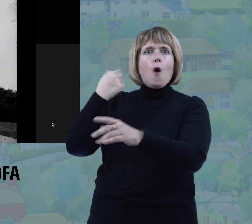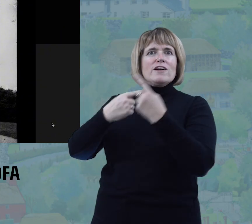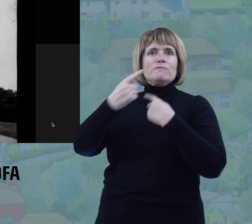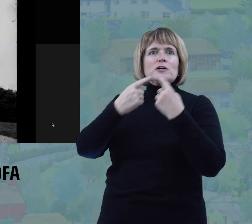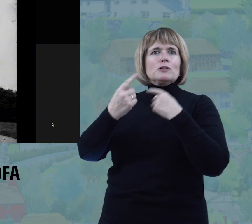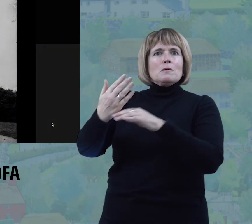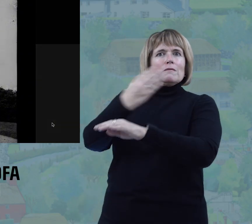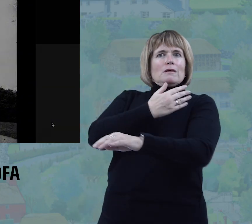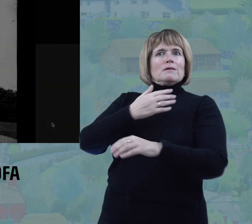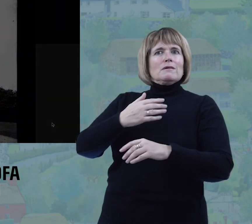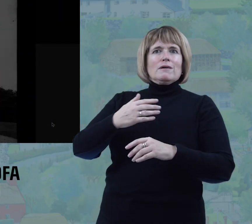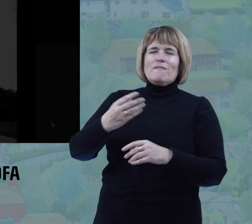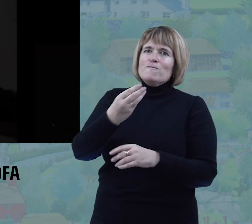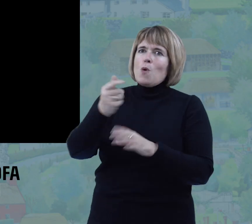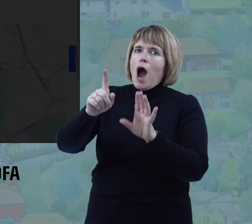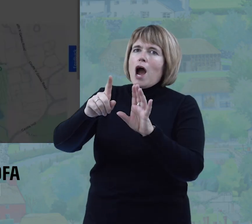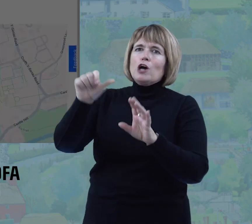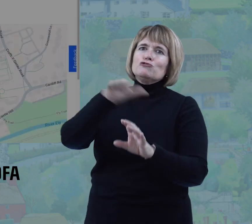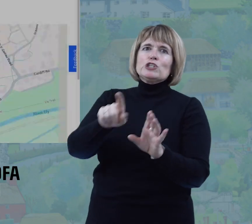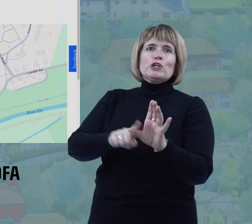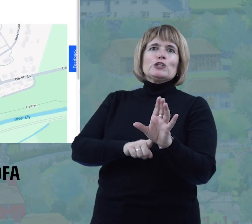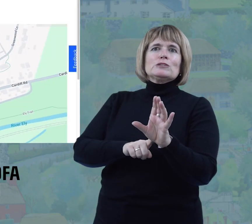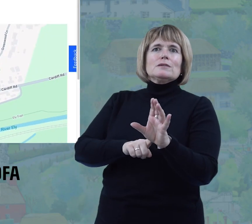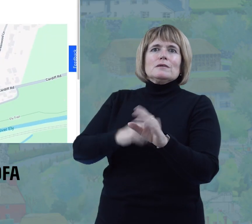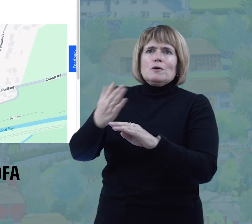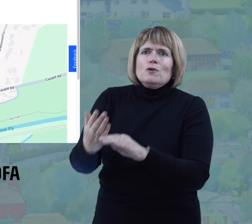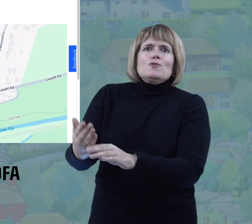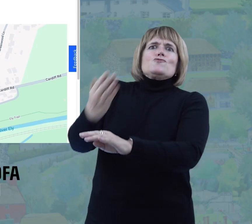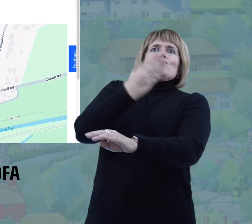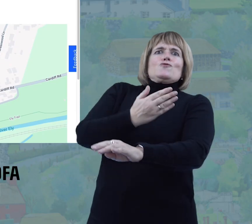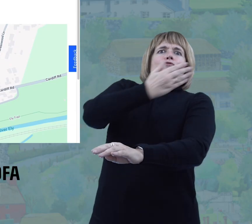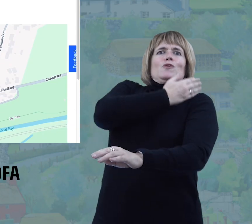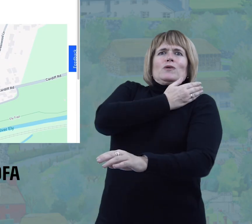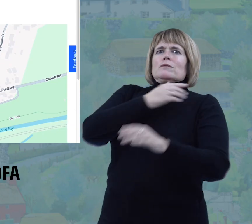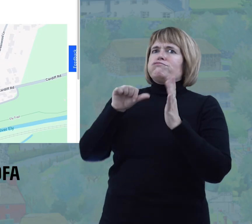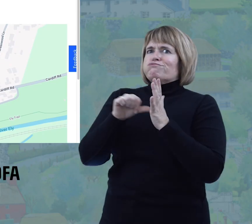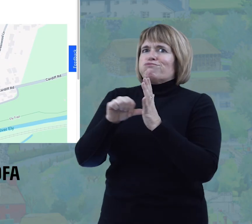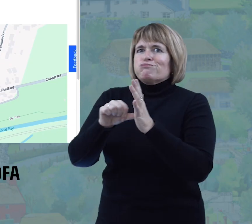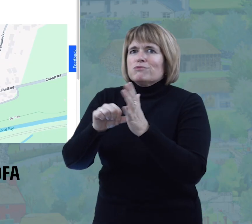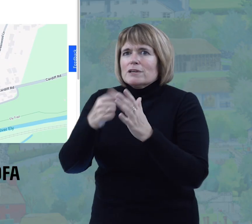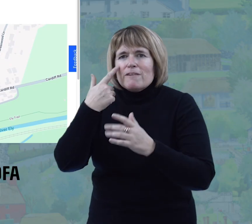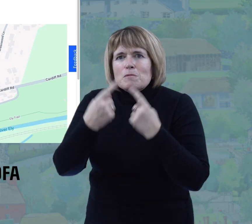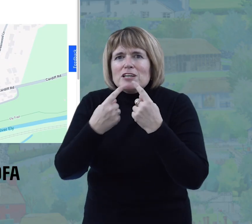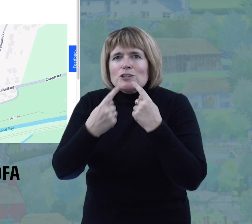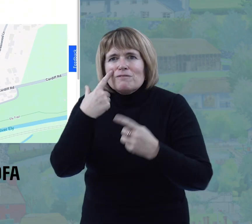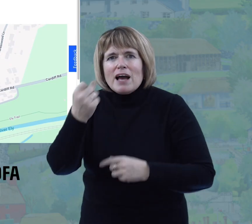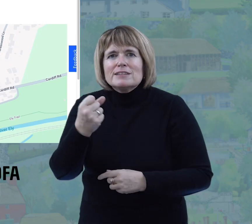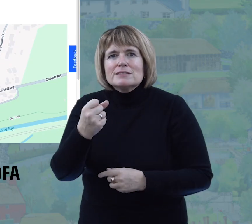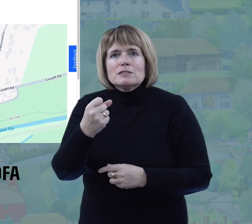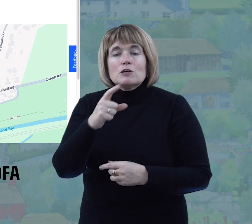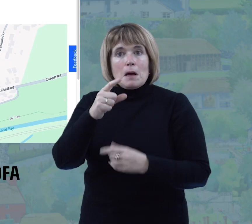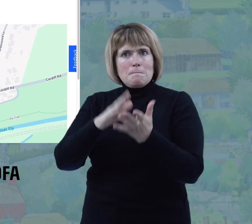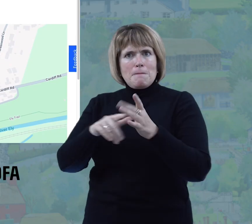the past. Wales is far older than a few hundred years. The further back we go though, the more difficult it is to find information,